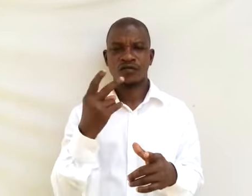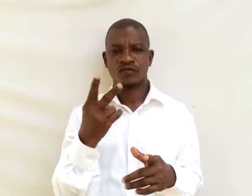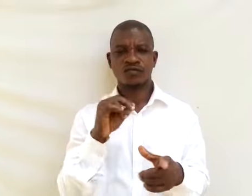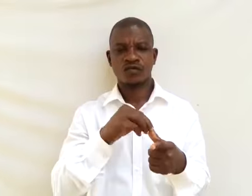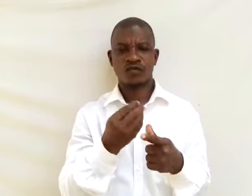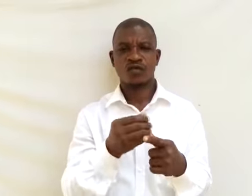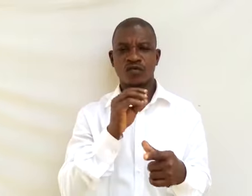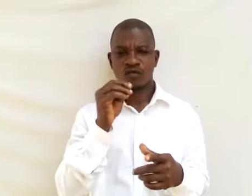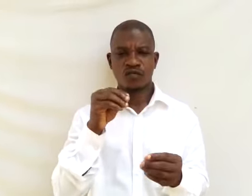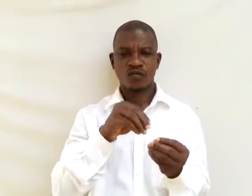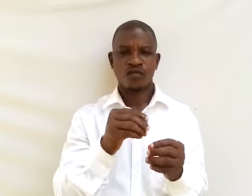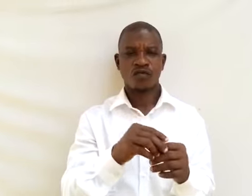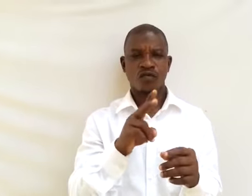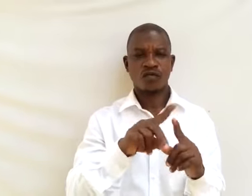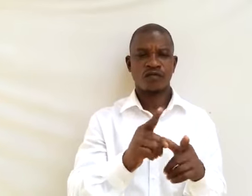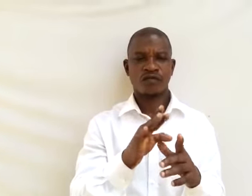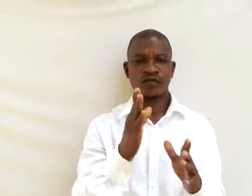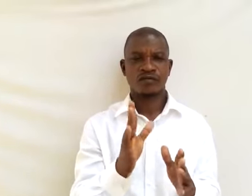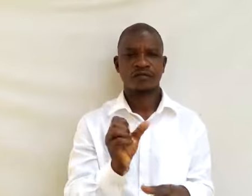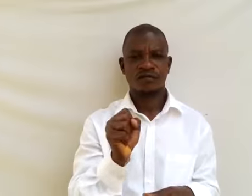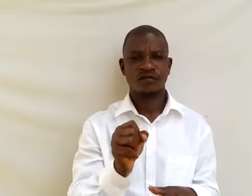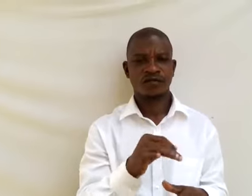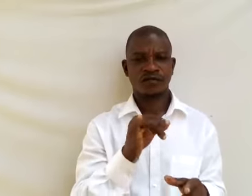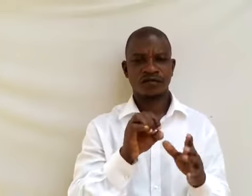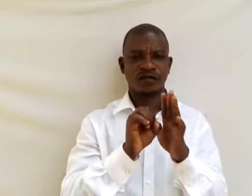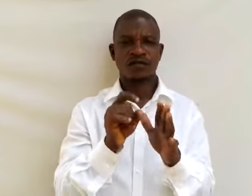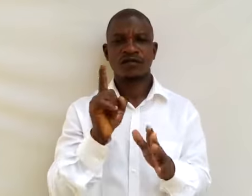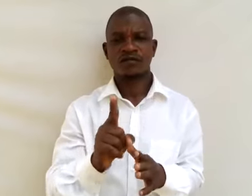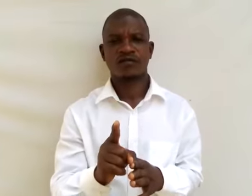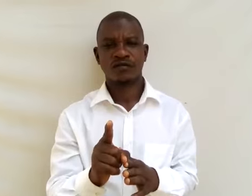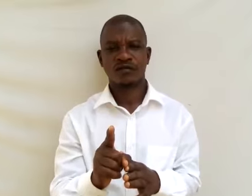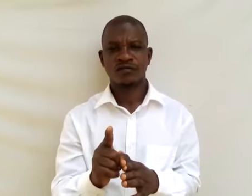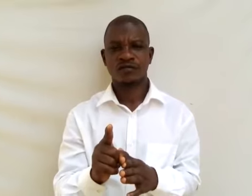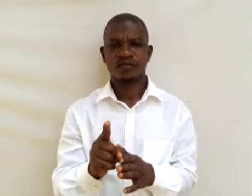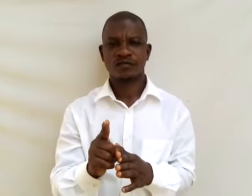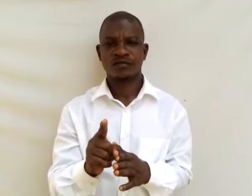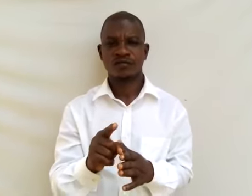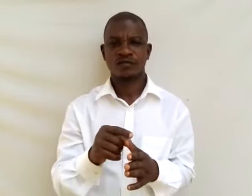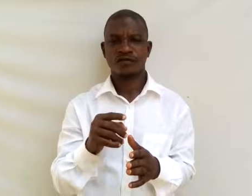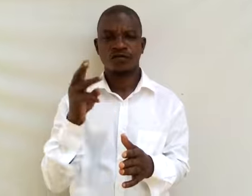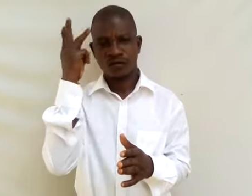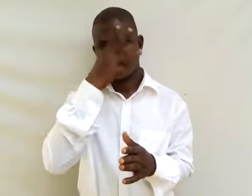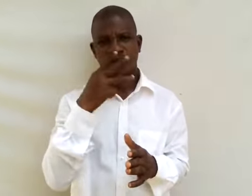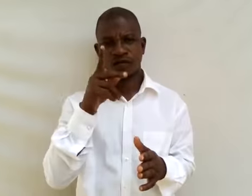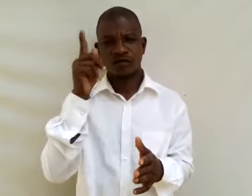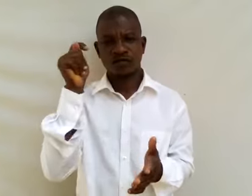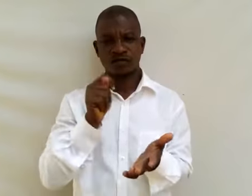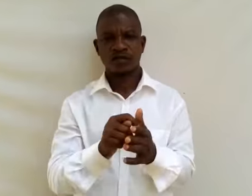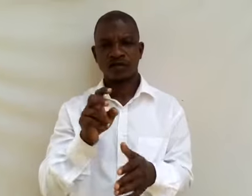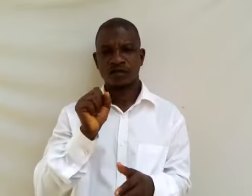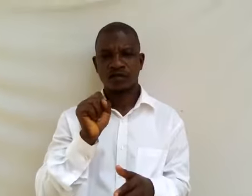more variables. Example 1. WASSCE 2011 question